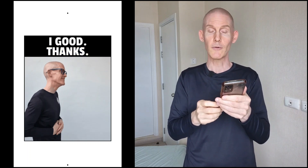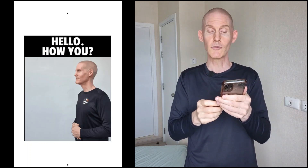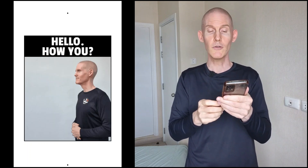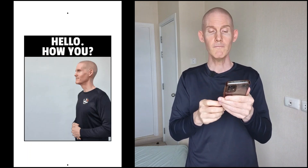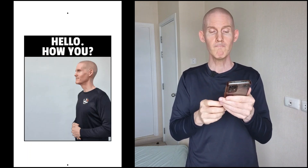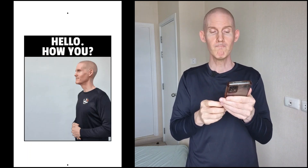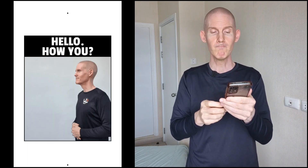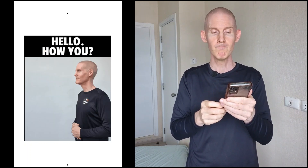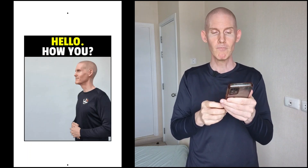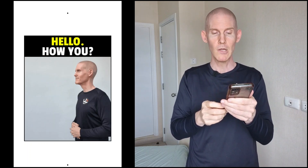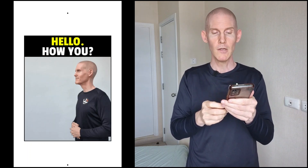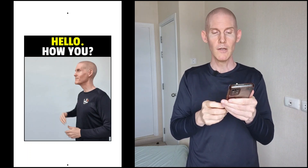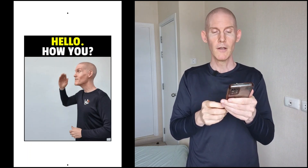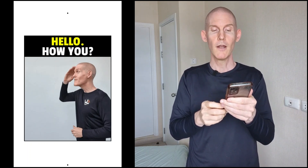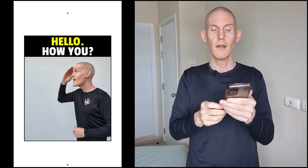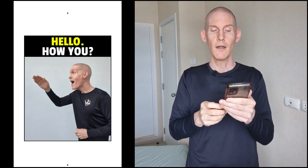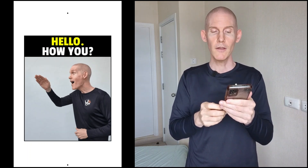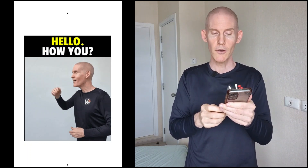let's follow it through.